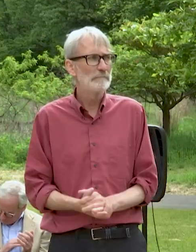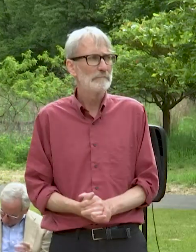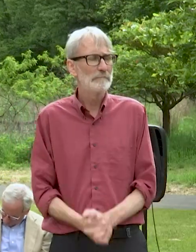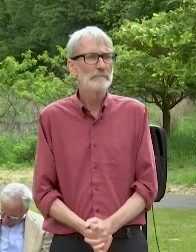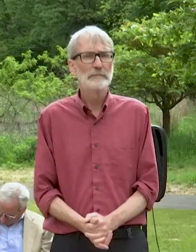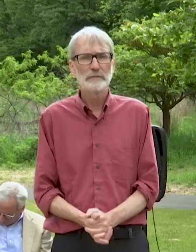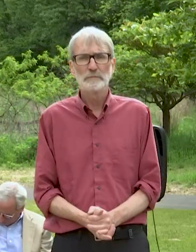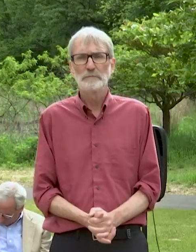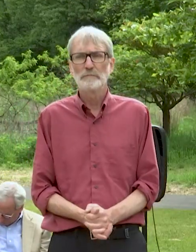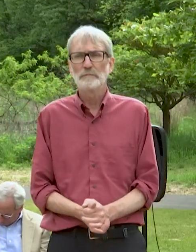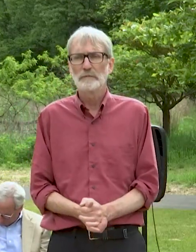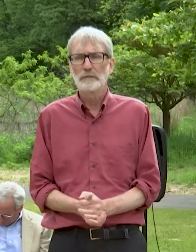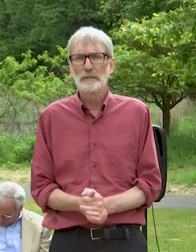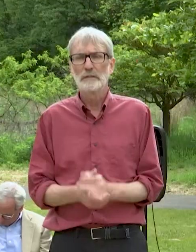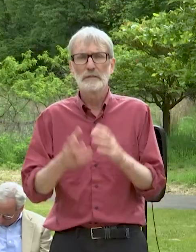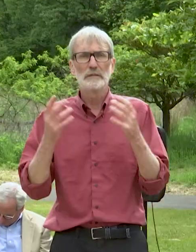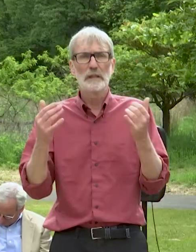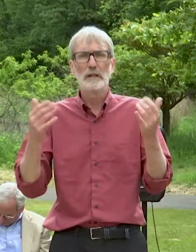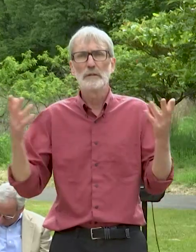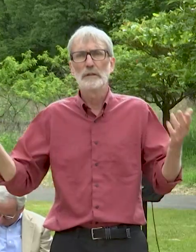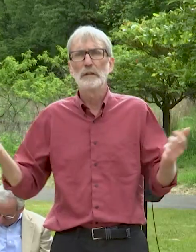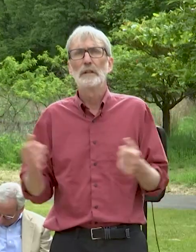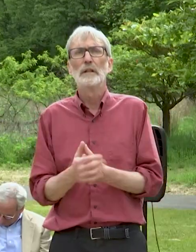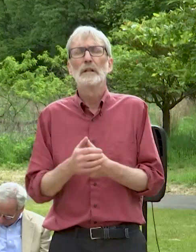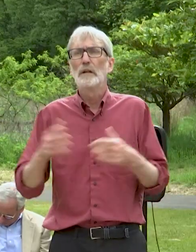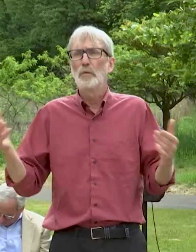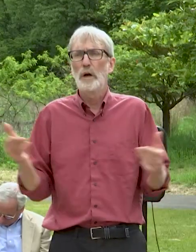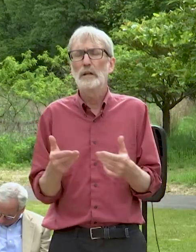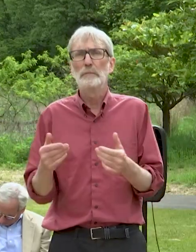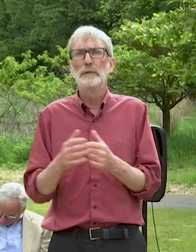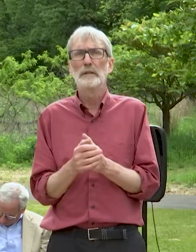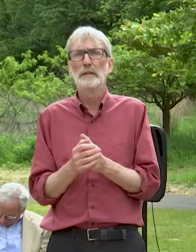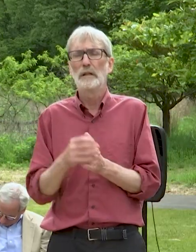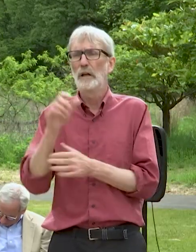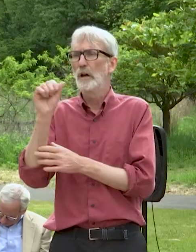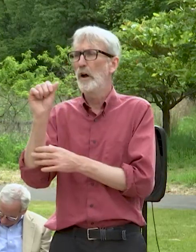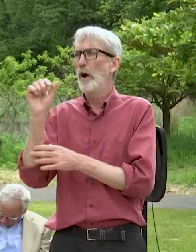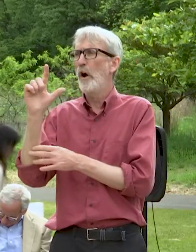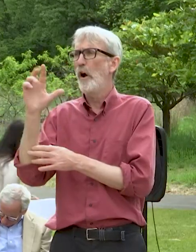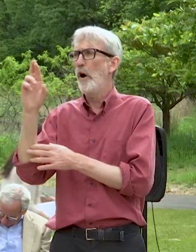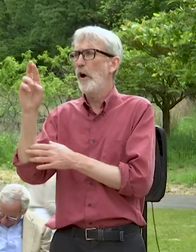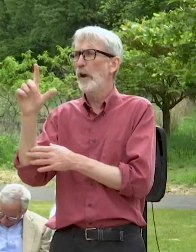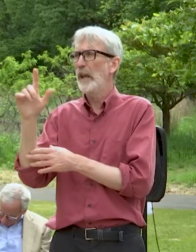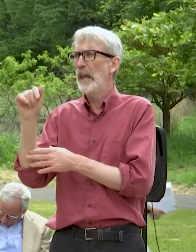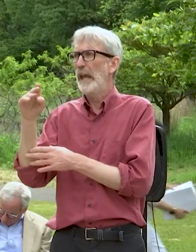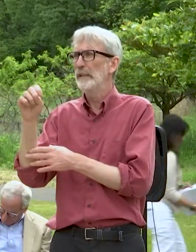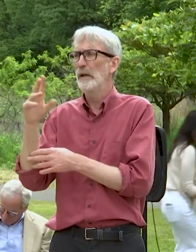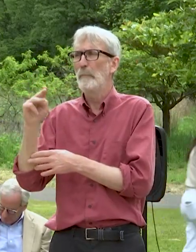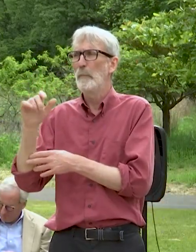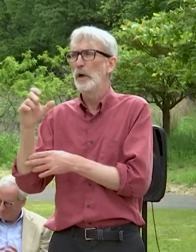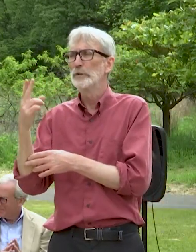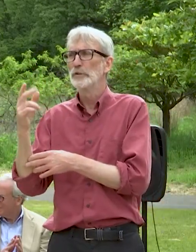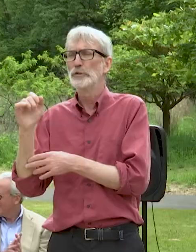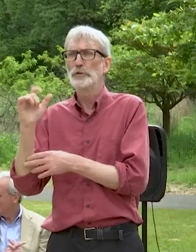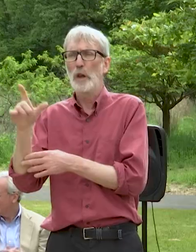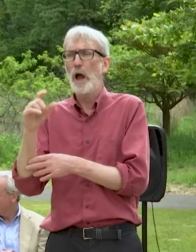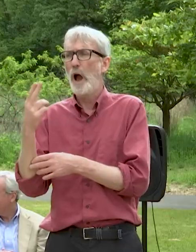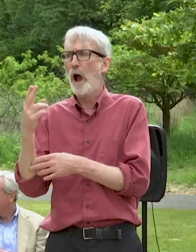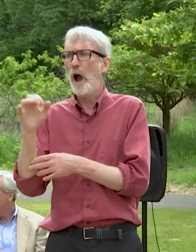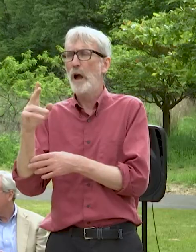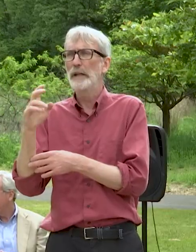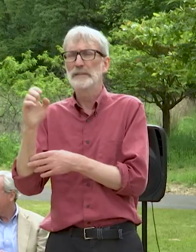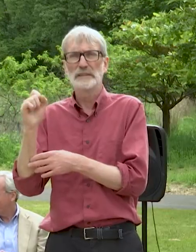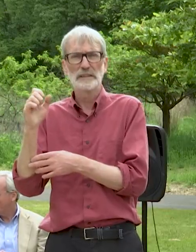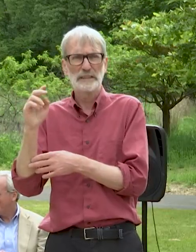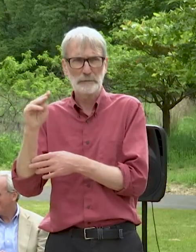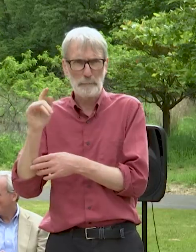Thank you so much, Lisa. It's now my pleasure to welcome to the stage Arlene Marshall Hawkinsmith. Arlene is the Director of Diversity, Equity,